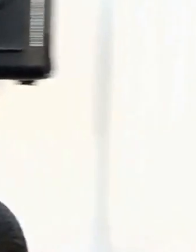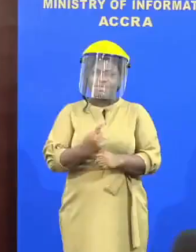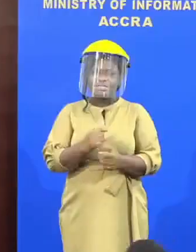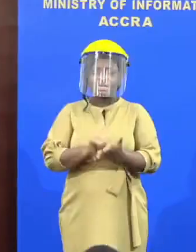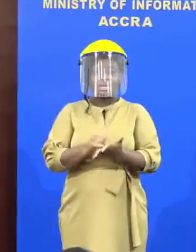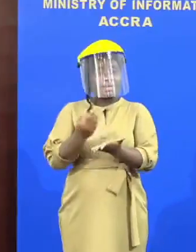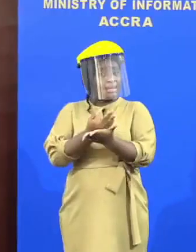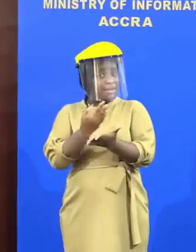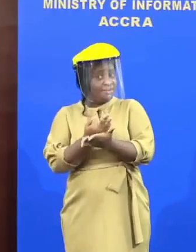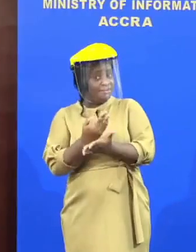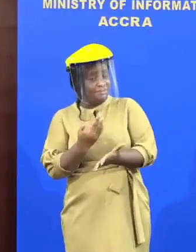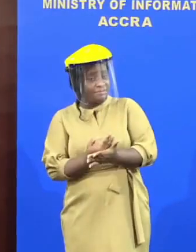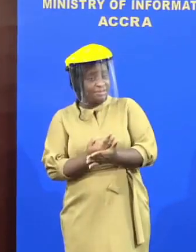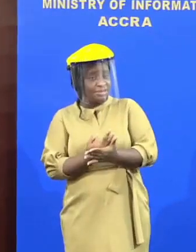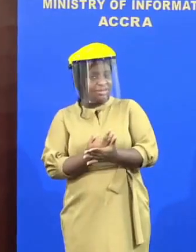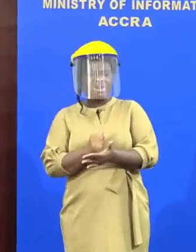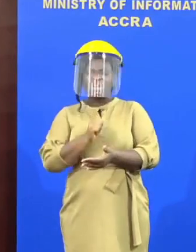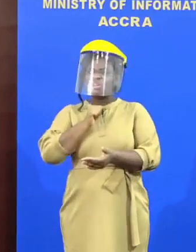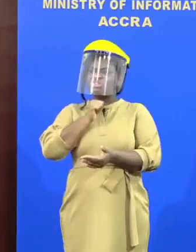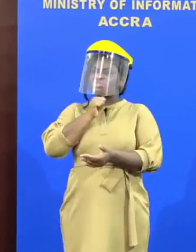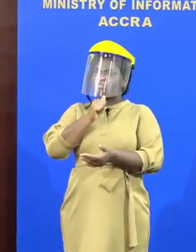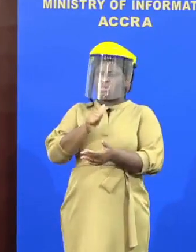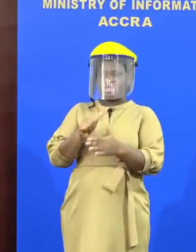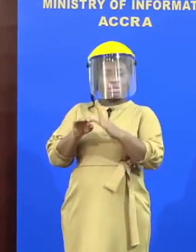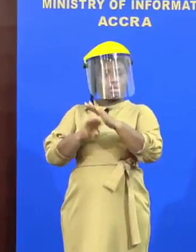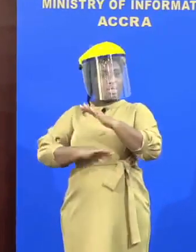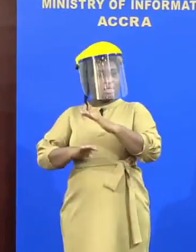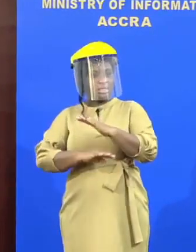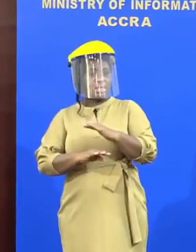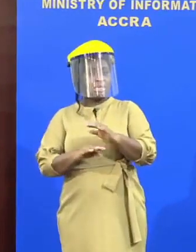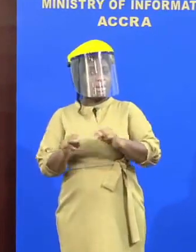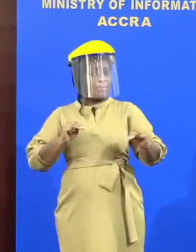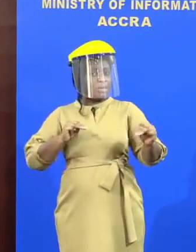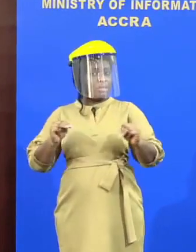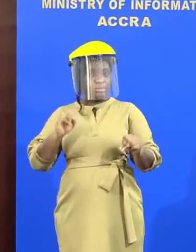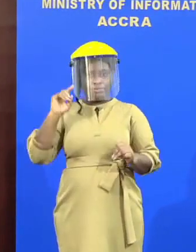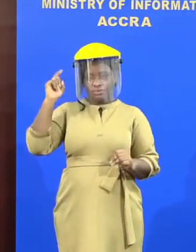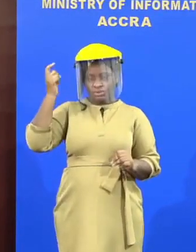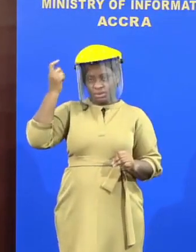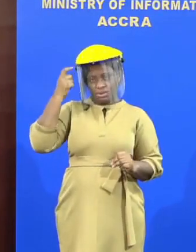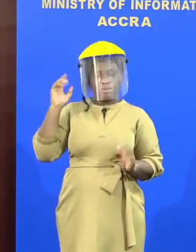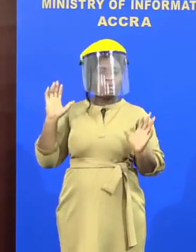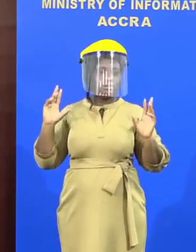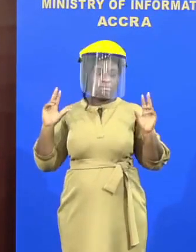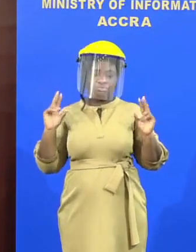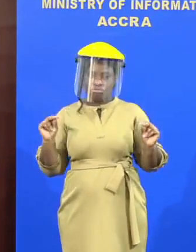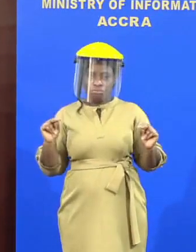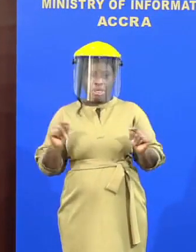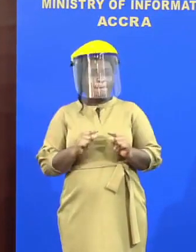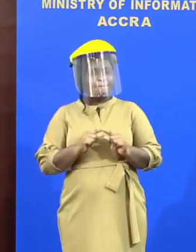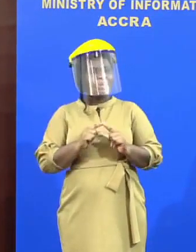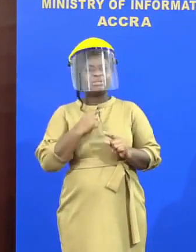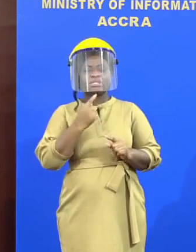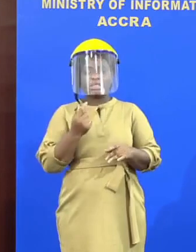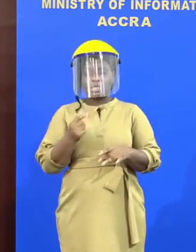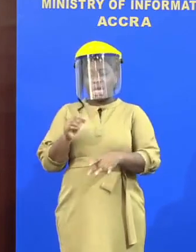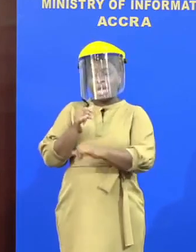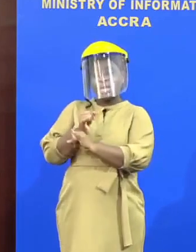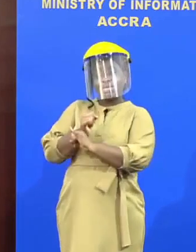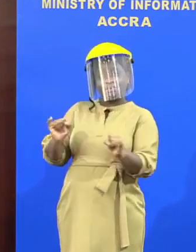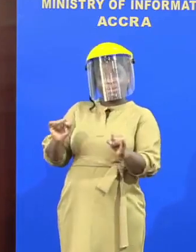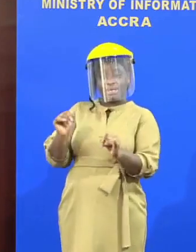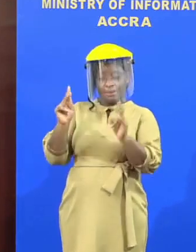fund is not under the management of the government of Ghana. You recall an independent board was